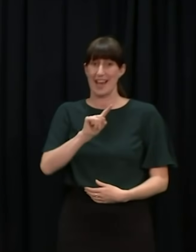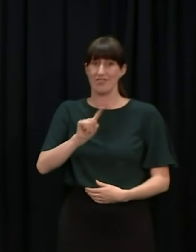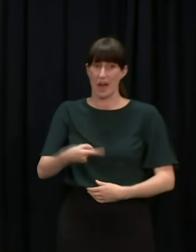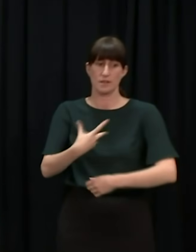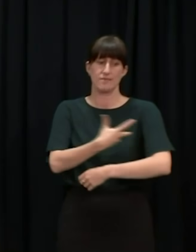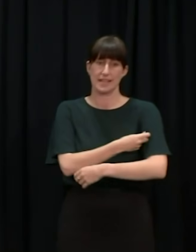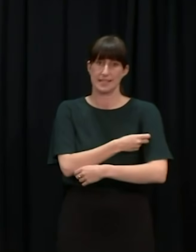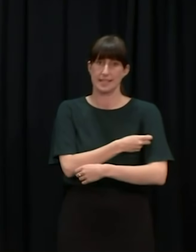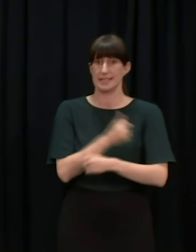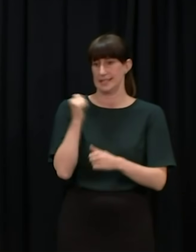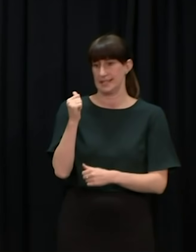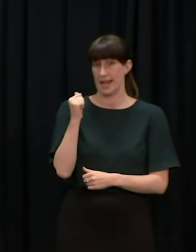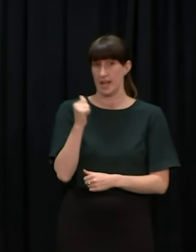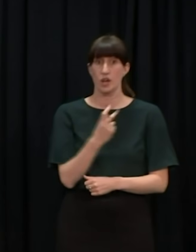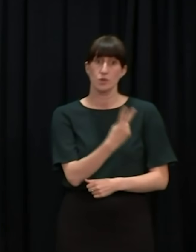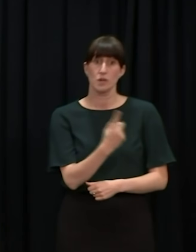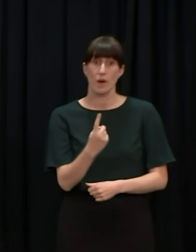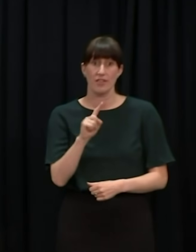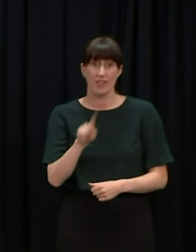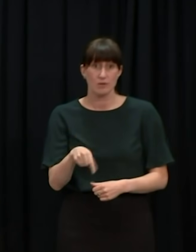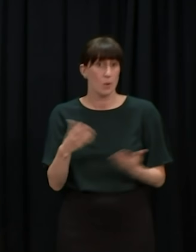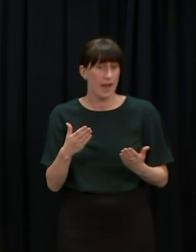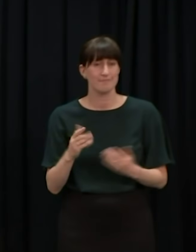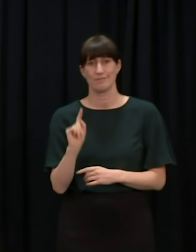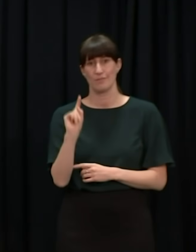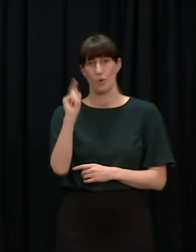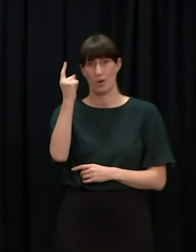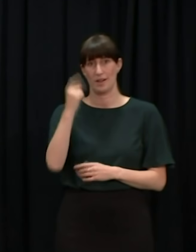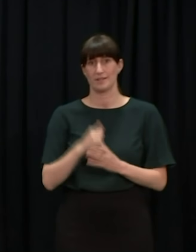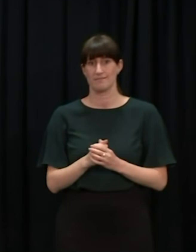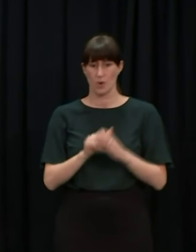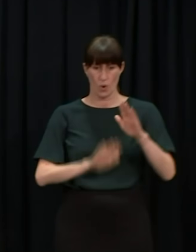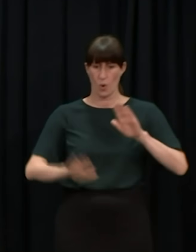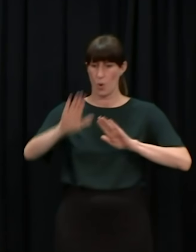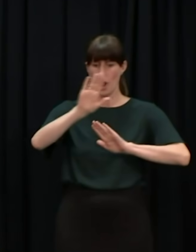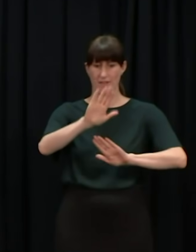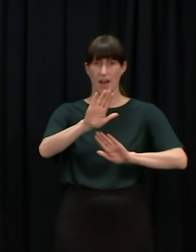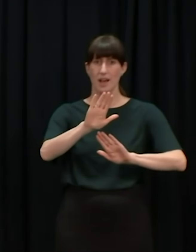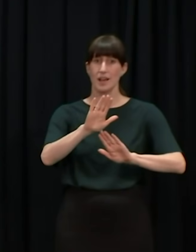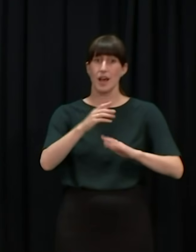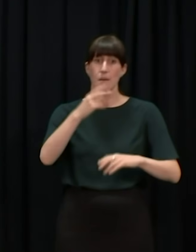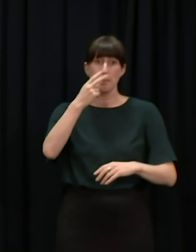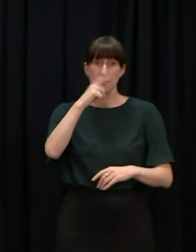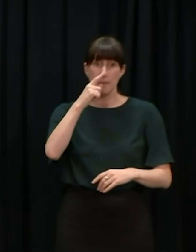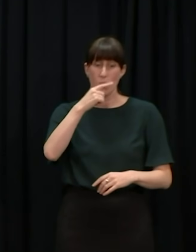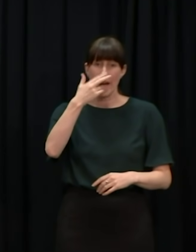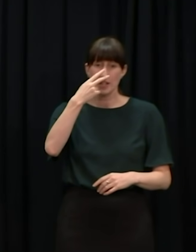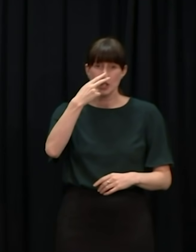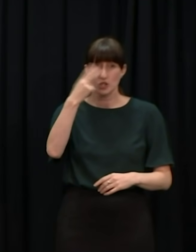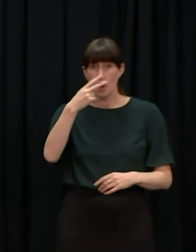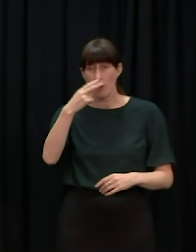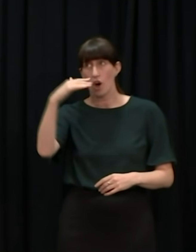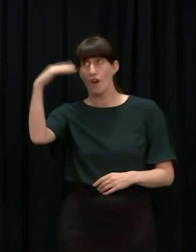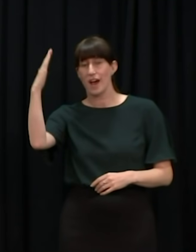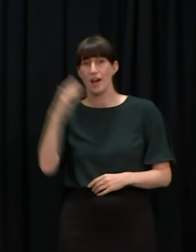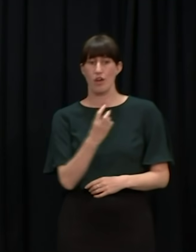country yesterday, 21,000 of those were in Auckland. That means that nationwide, three quarters of the eligible population, aged 12